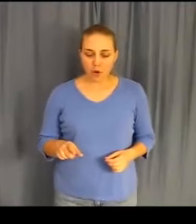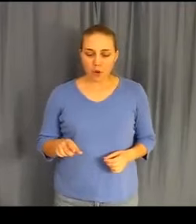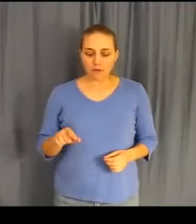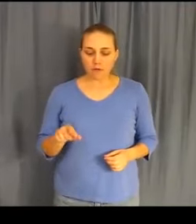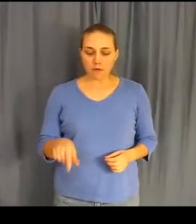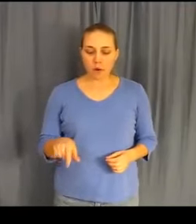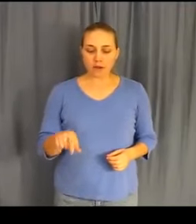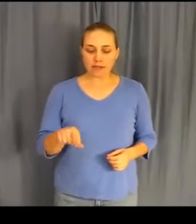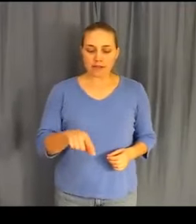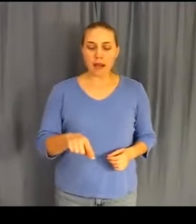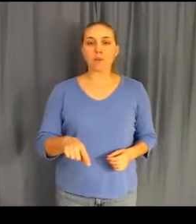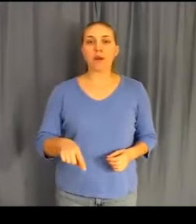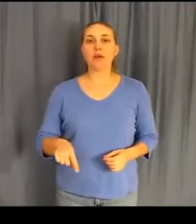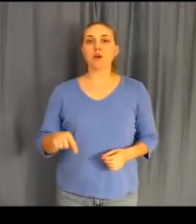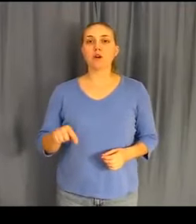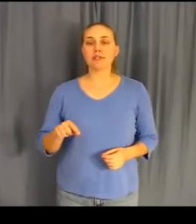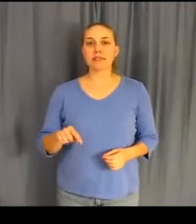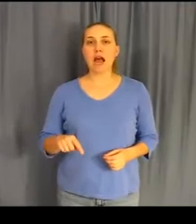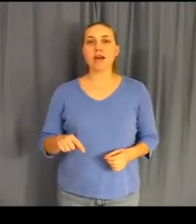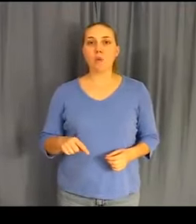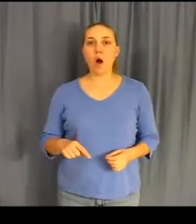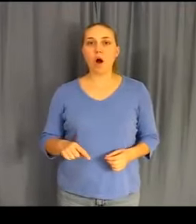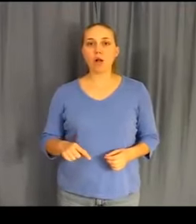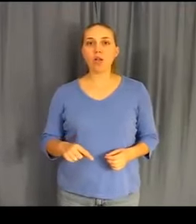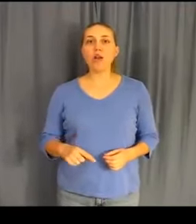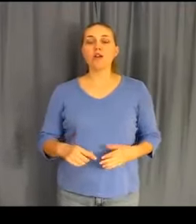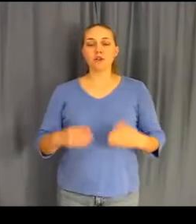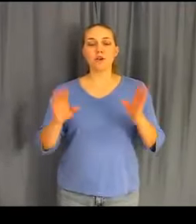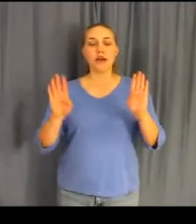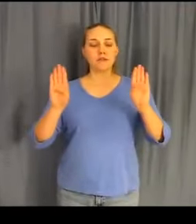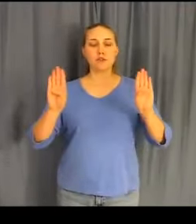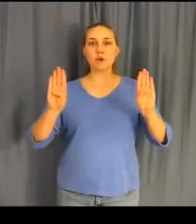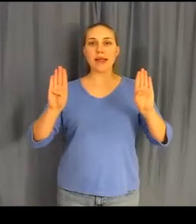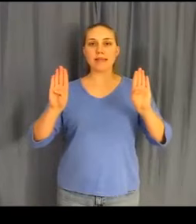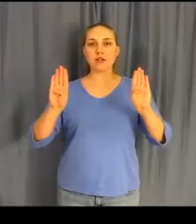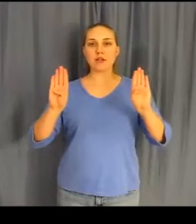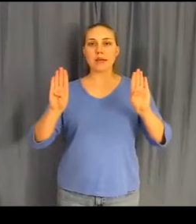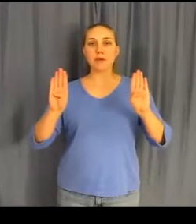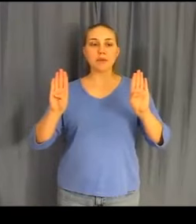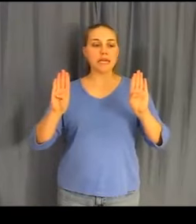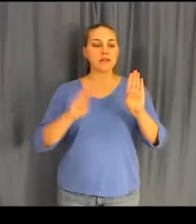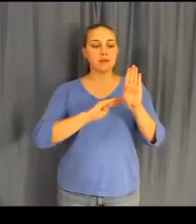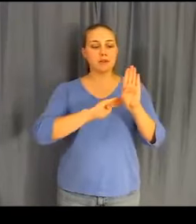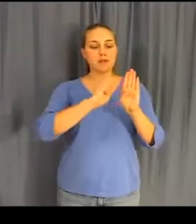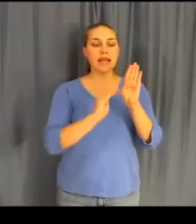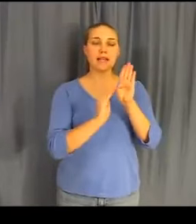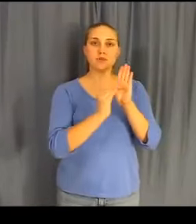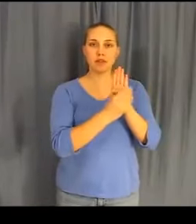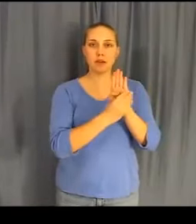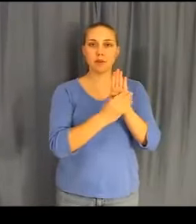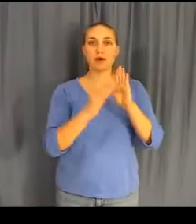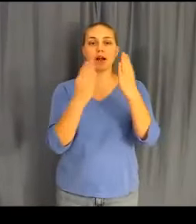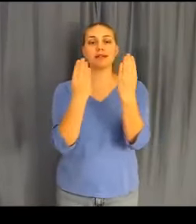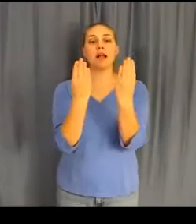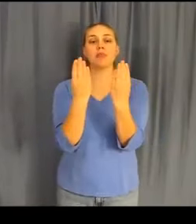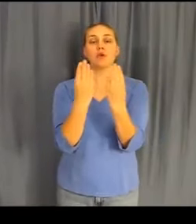So for Zimbabwe, we're going to sign wall. So you have two hands that are letter B's, where they're flat hands with the thumb across. They're going